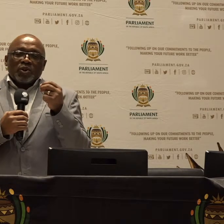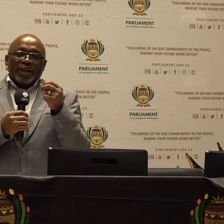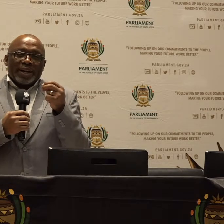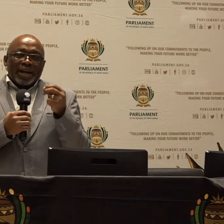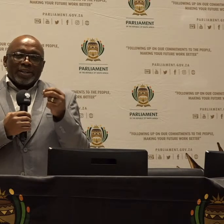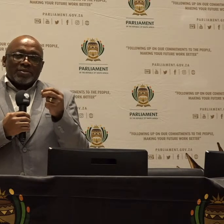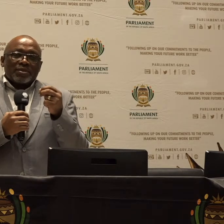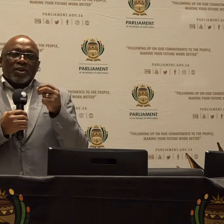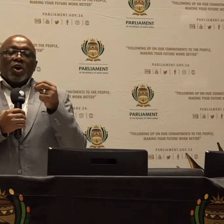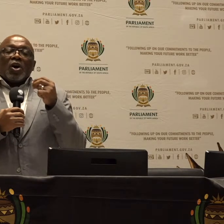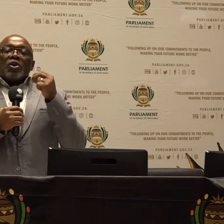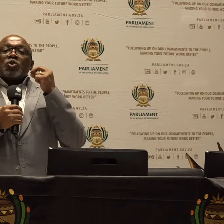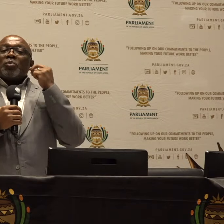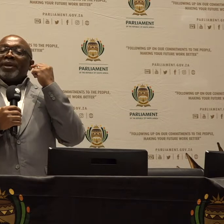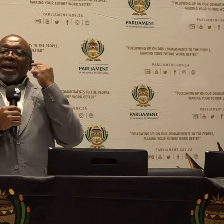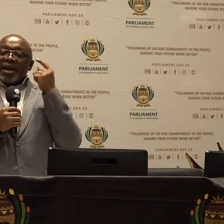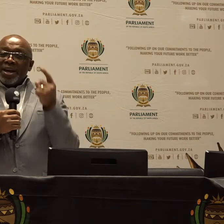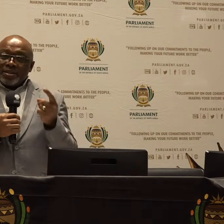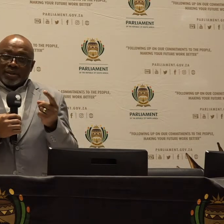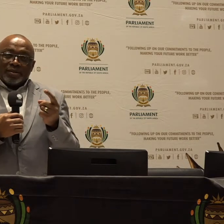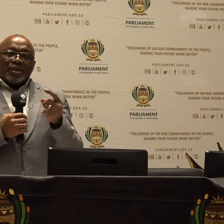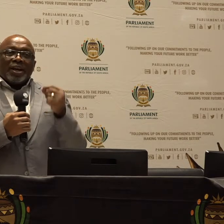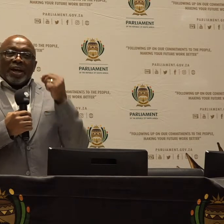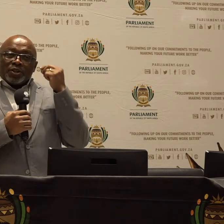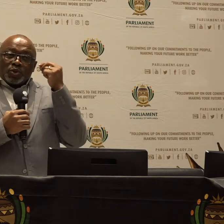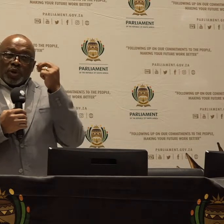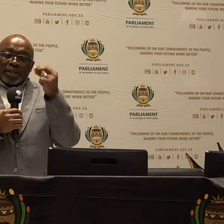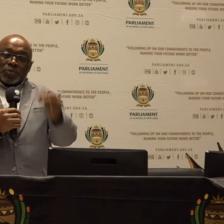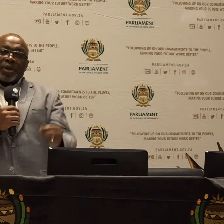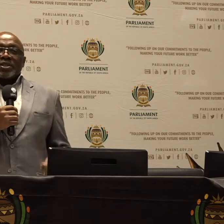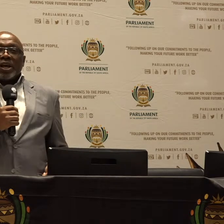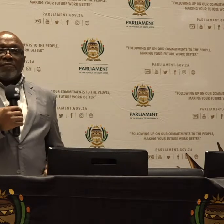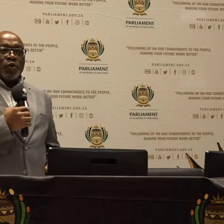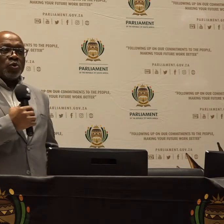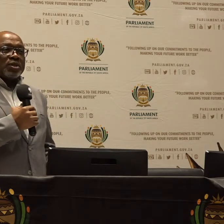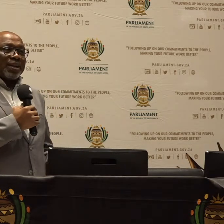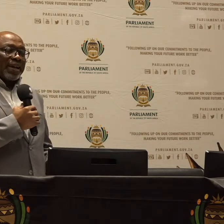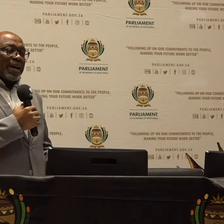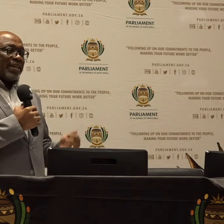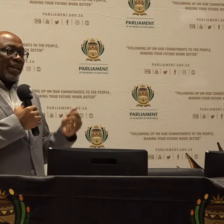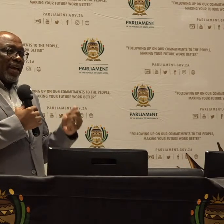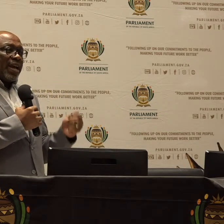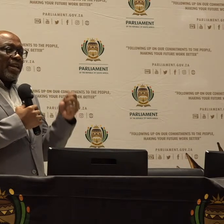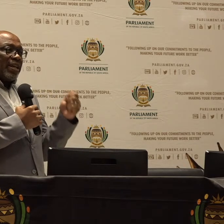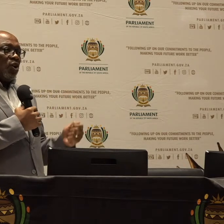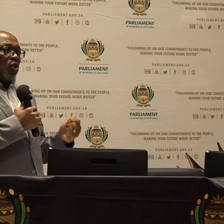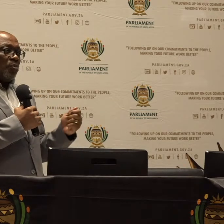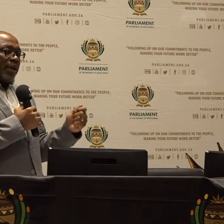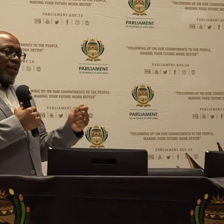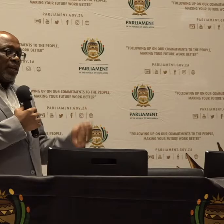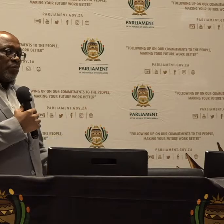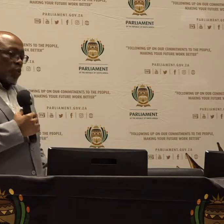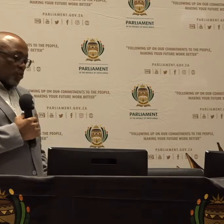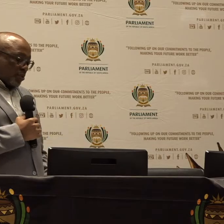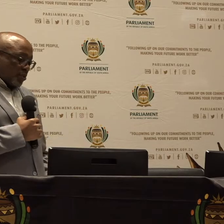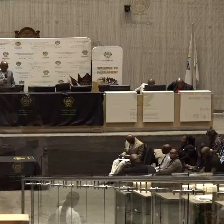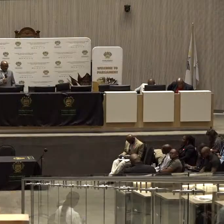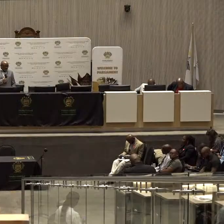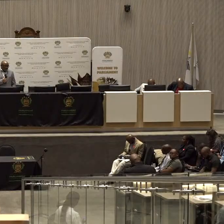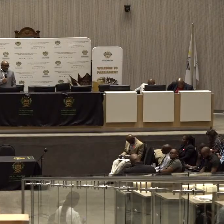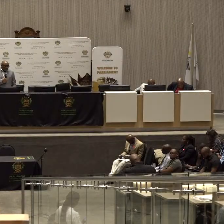his or her rights to be heard and to express their views regarding any law making